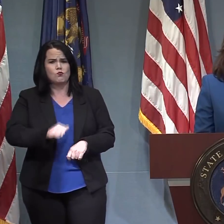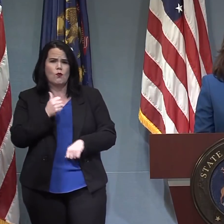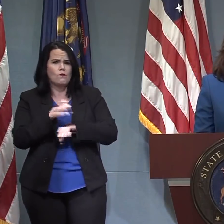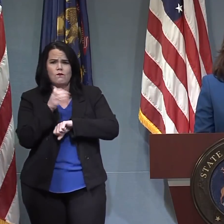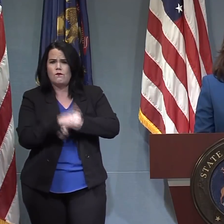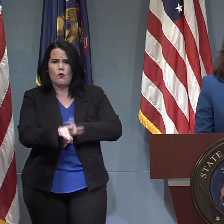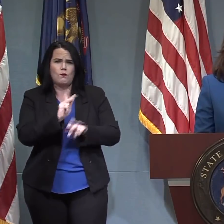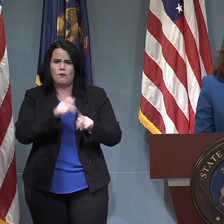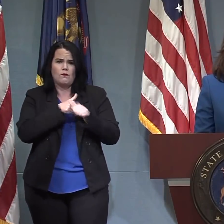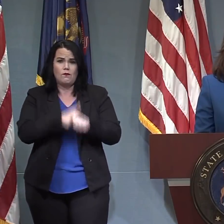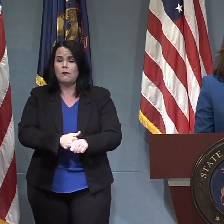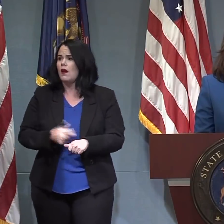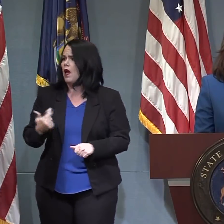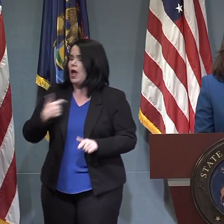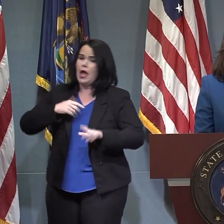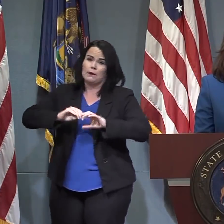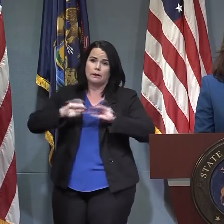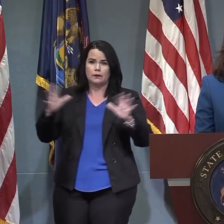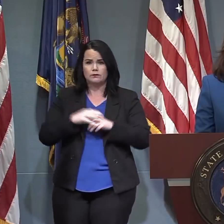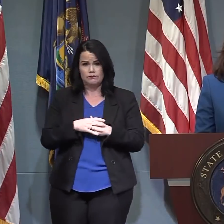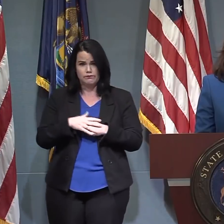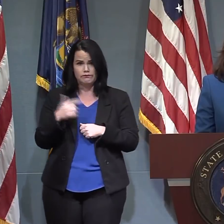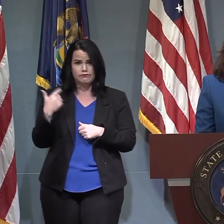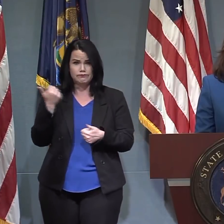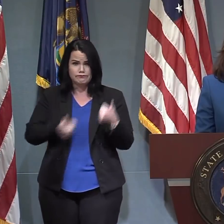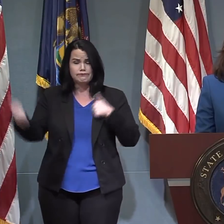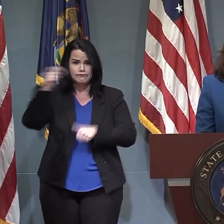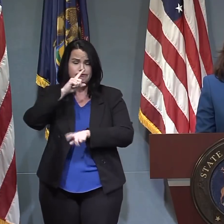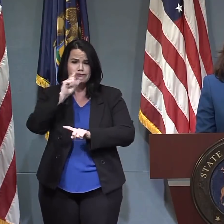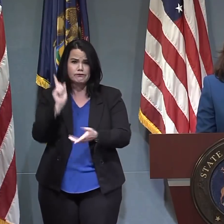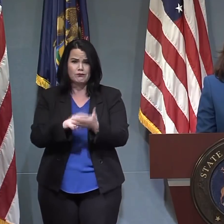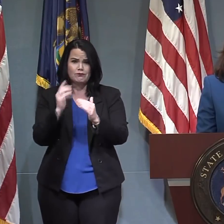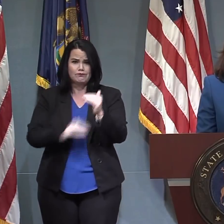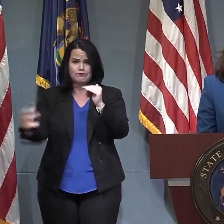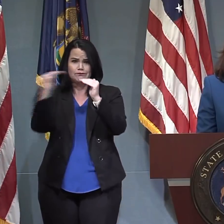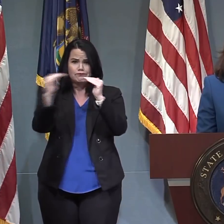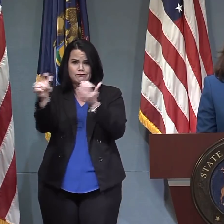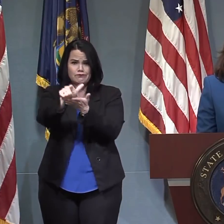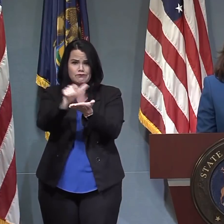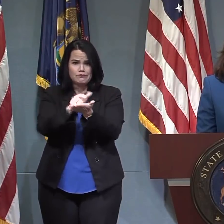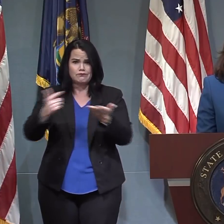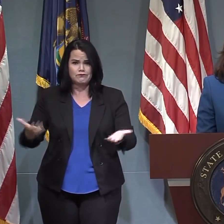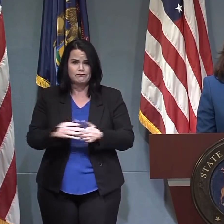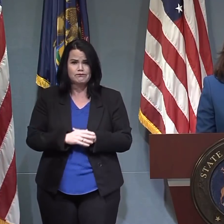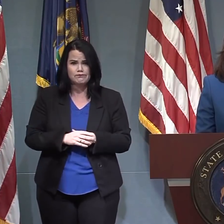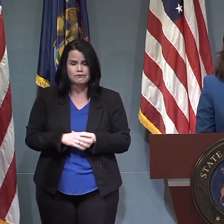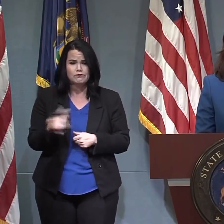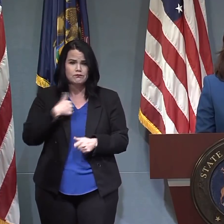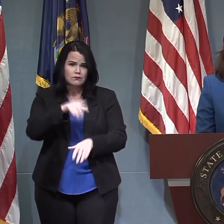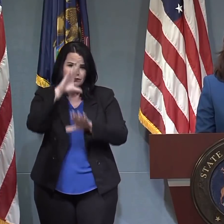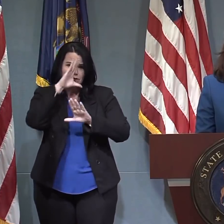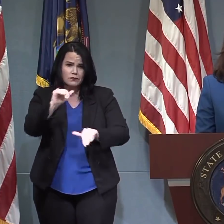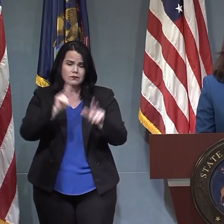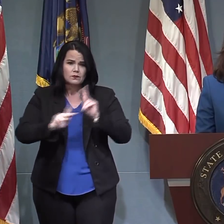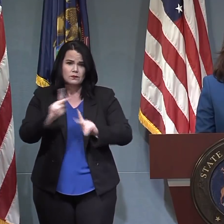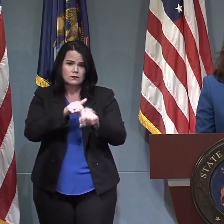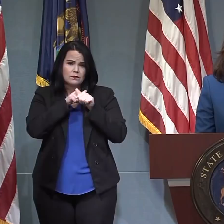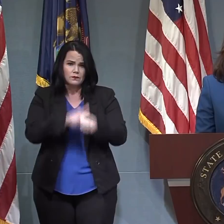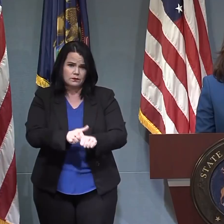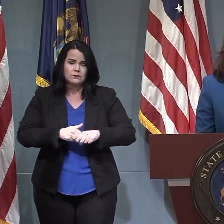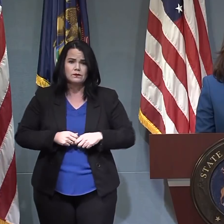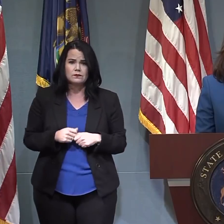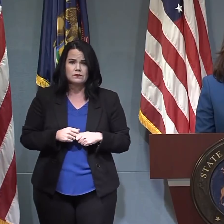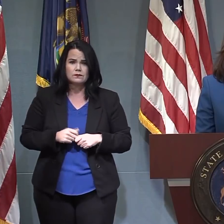clear. These executive orders have the force of law, and we expect people to abide by them. Most businesses